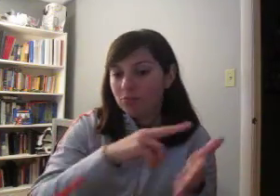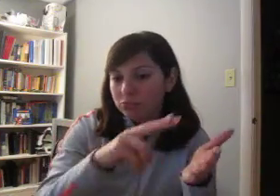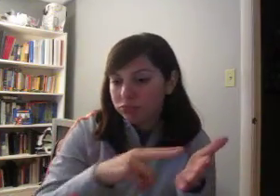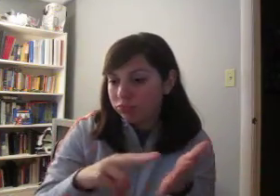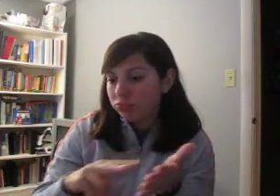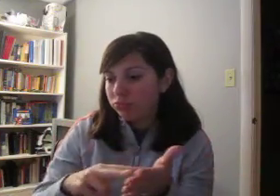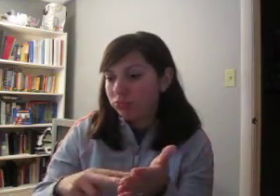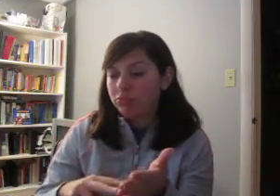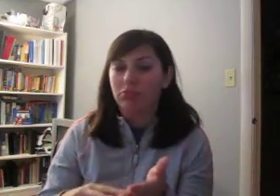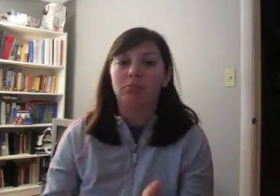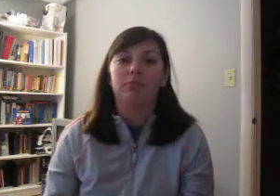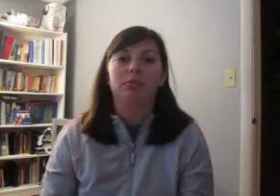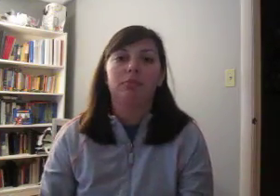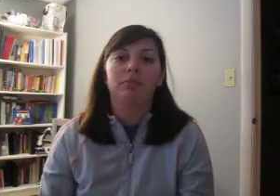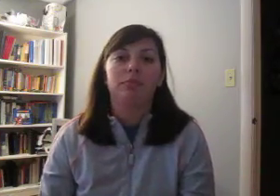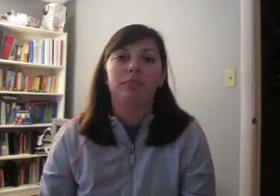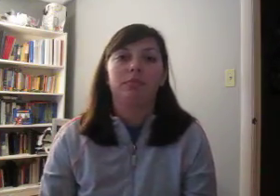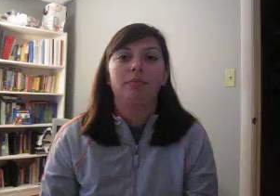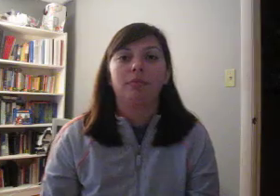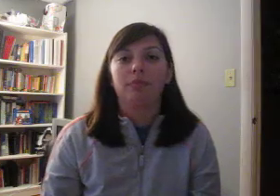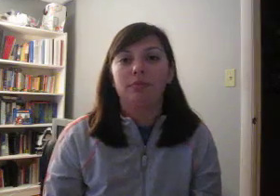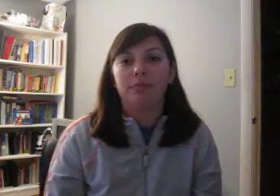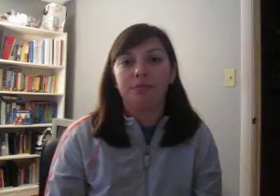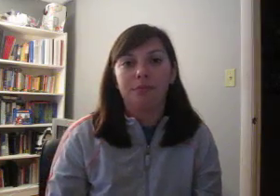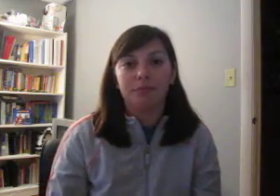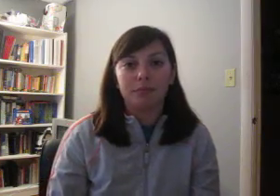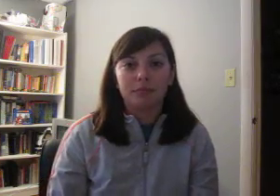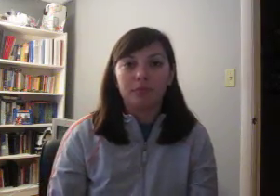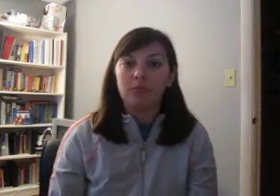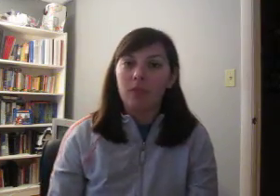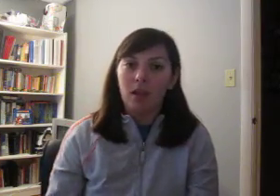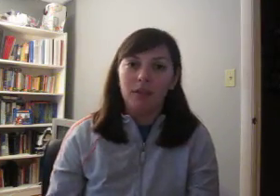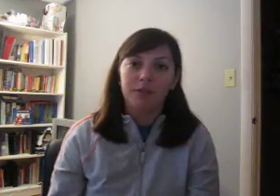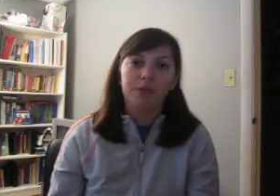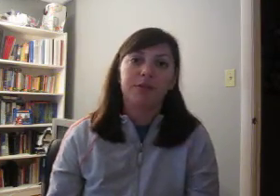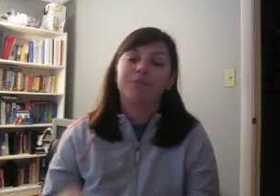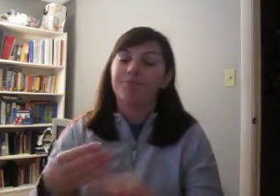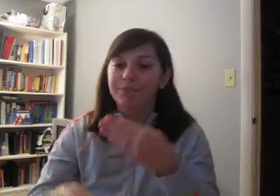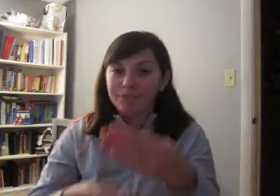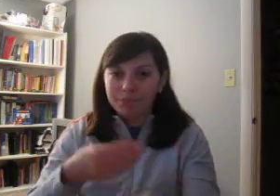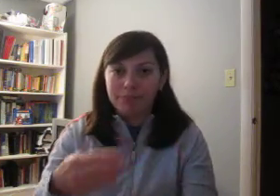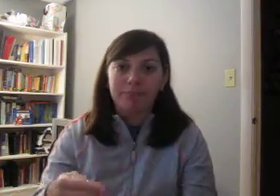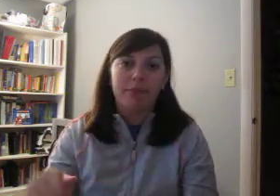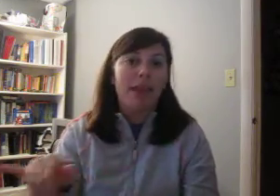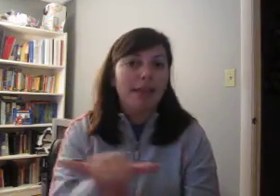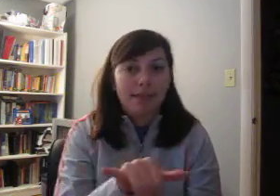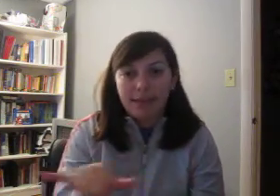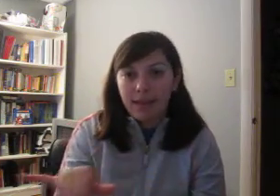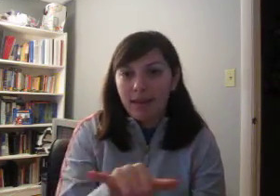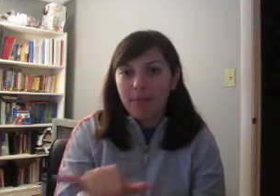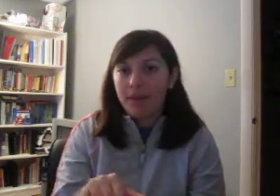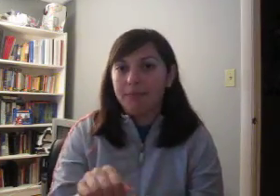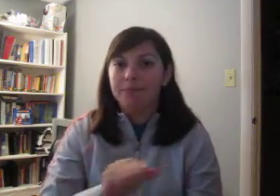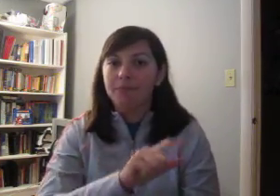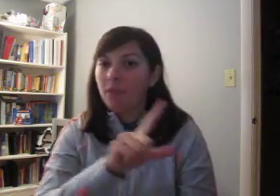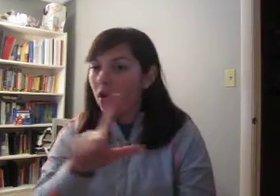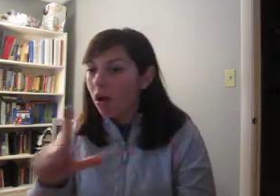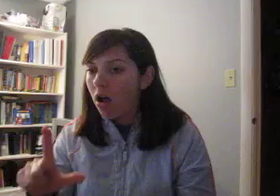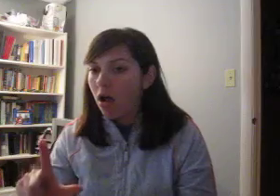happens. Then everybody, all the senators of America, need to read my bill and do the same thing. They